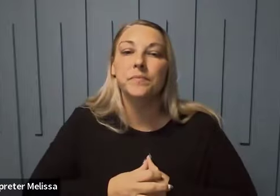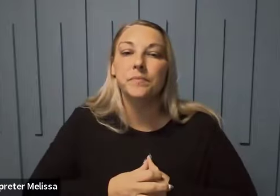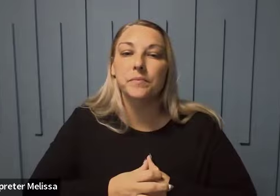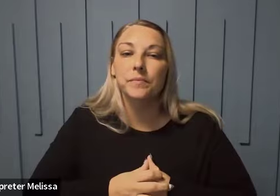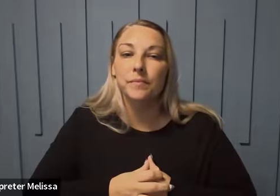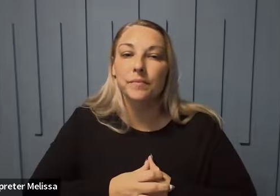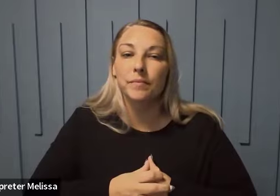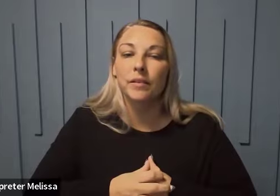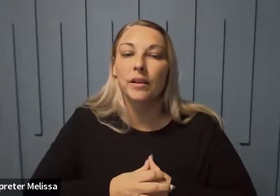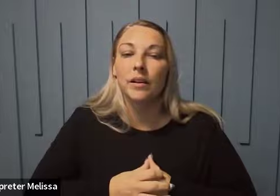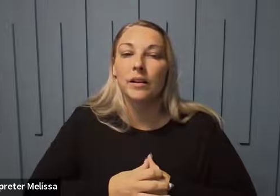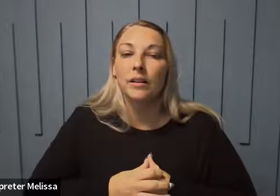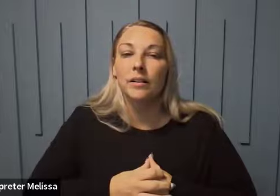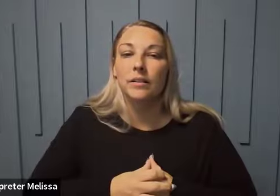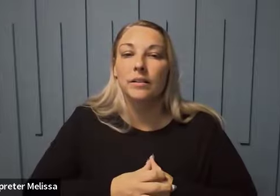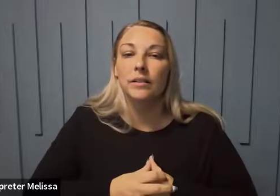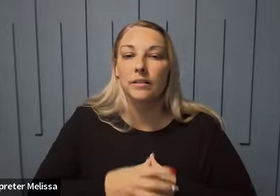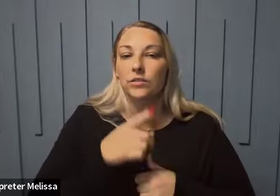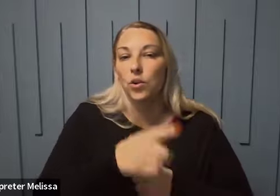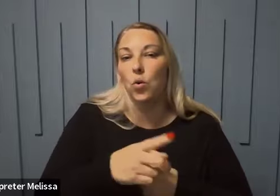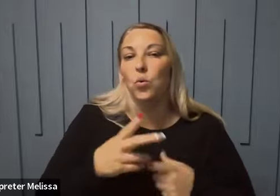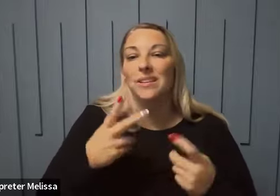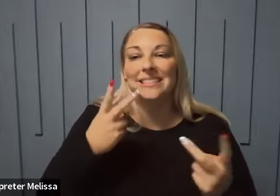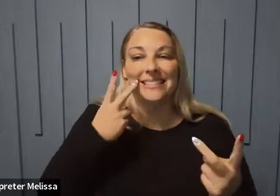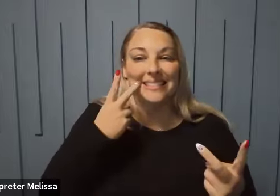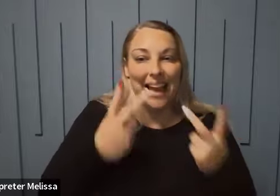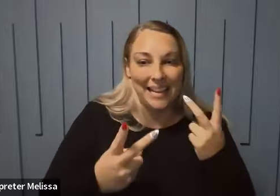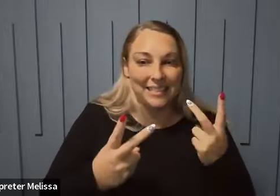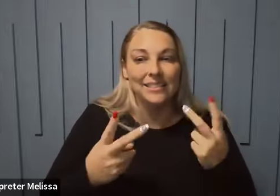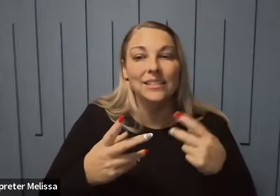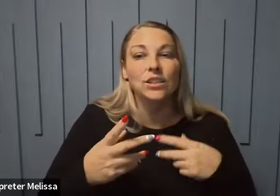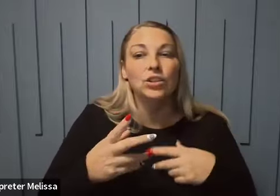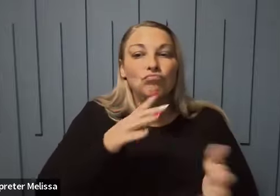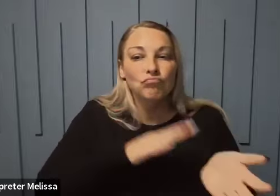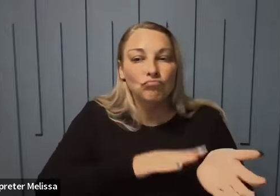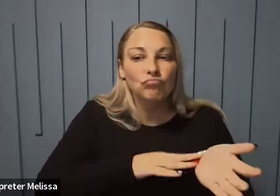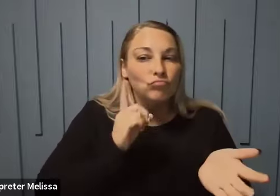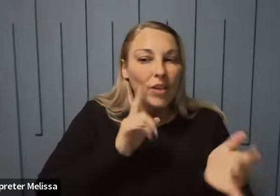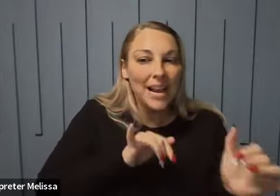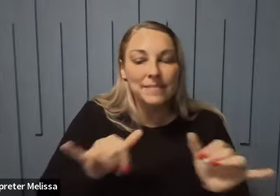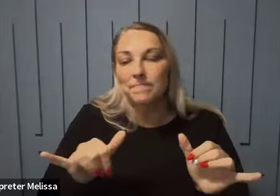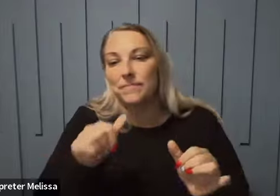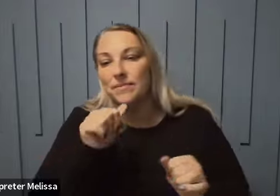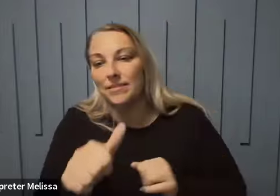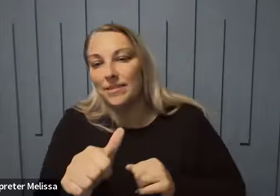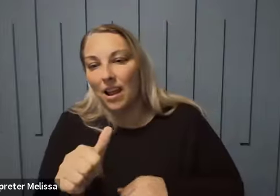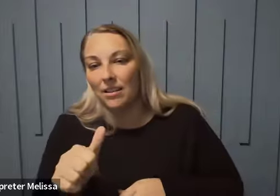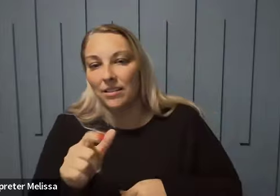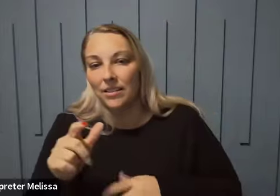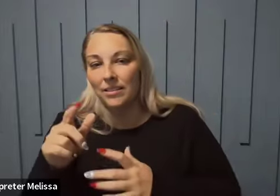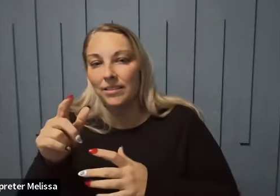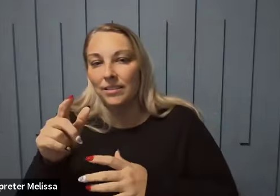Sight rhymes don't necessarily equal phonetic rhymes. This is really hard too. These words here all look like